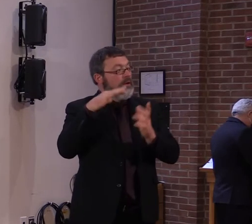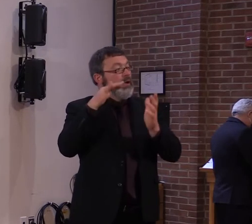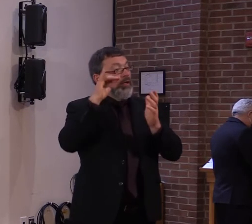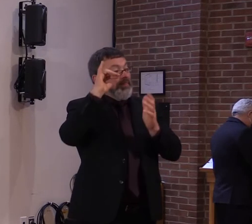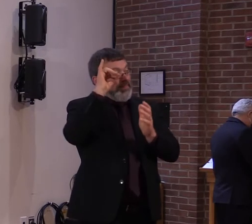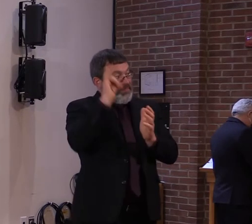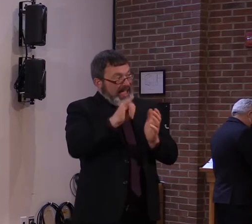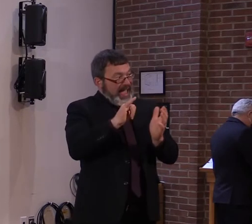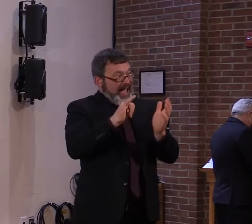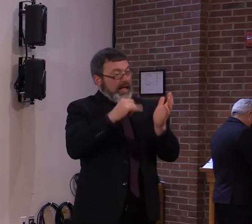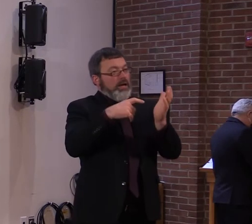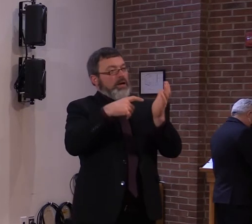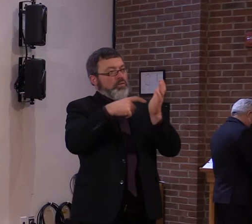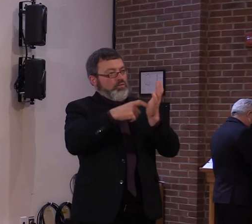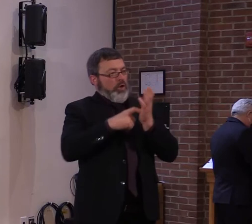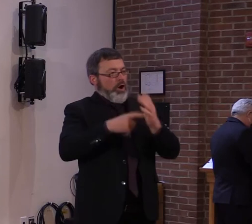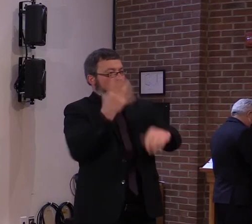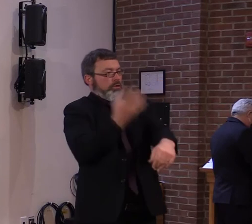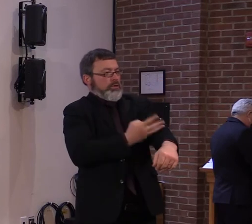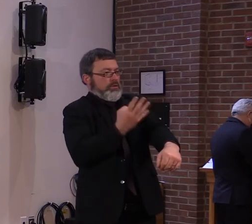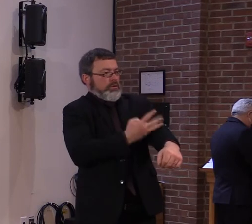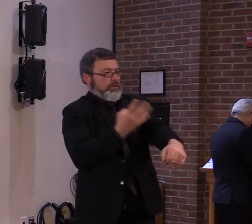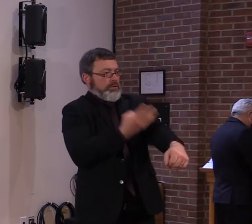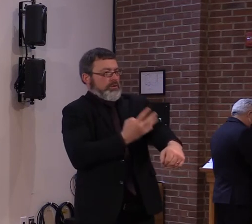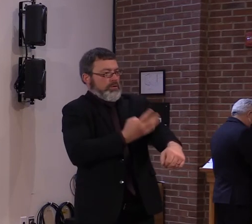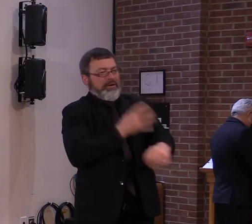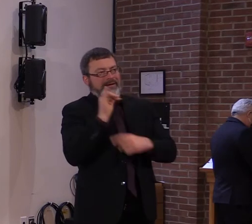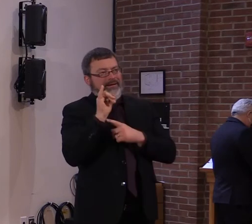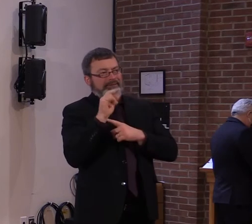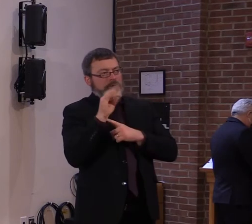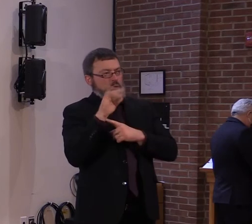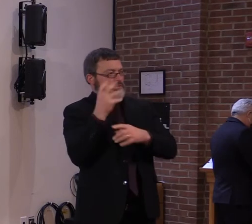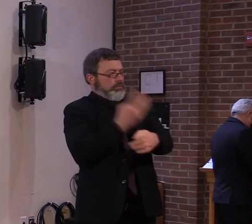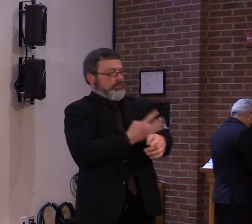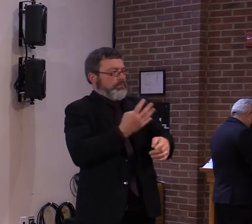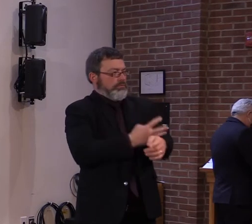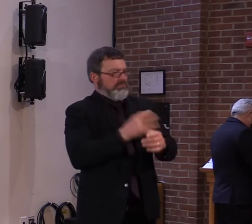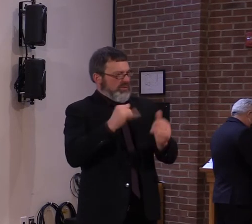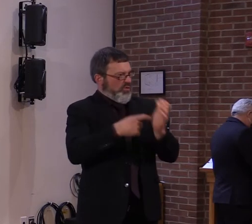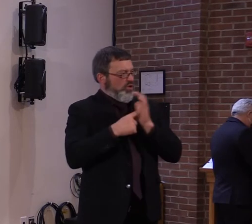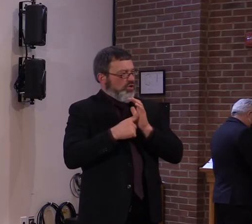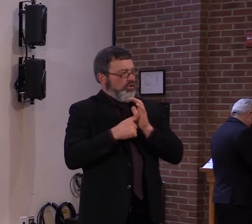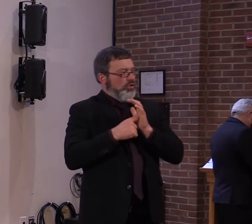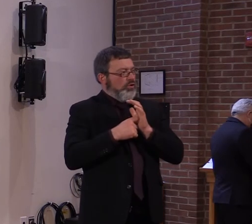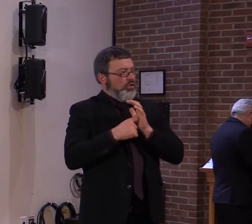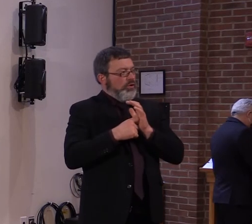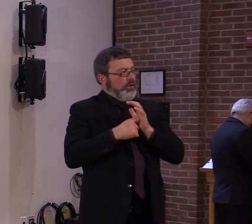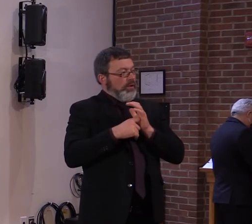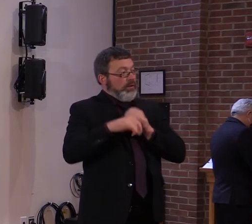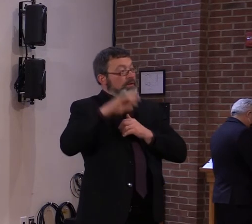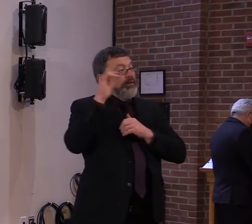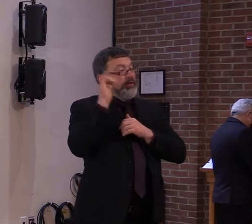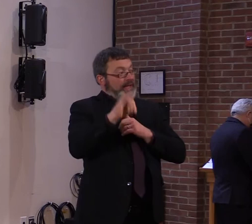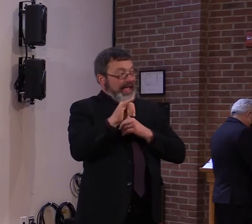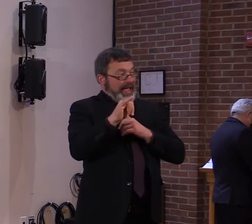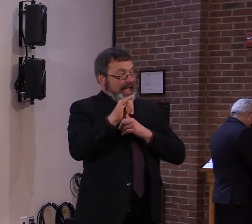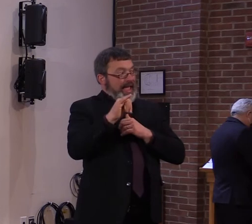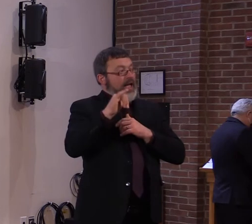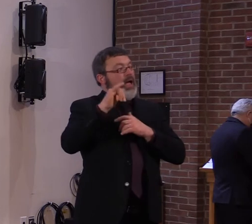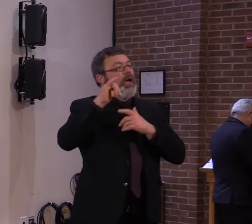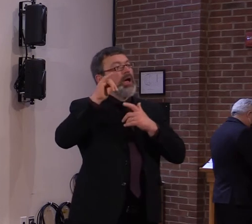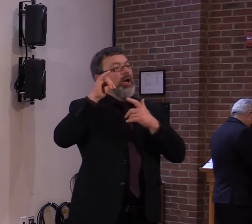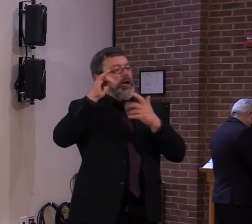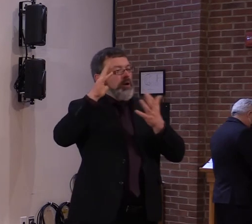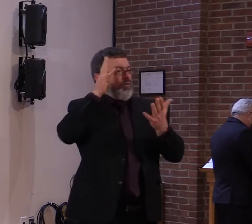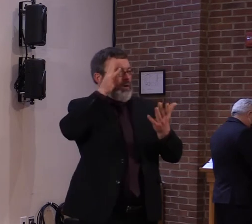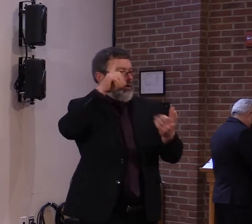and a several-hour infusion, and it's supposed to reduce the likelihood of getting hospitalized if you're in a severe risk